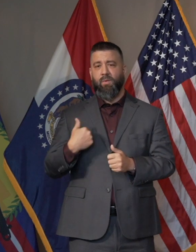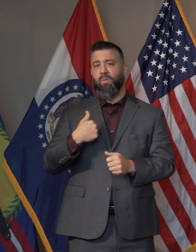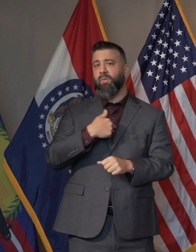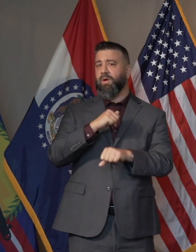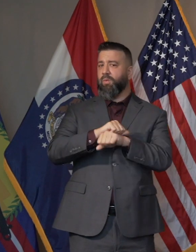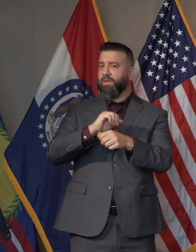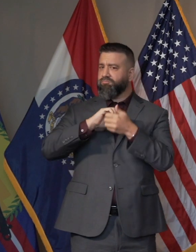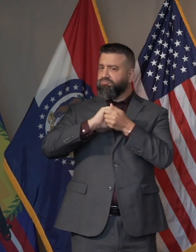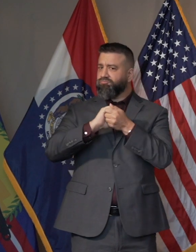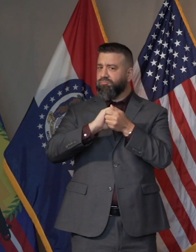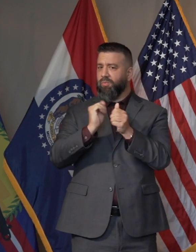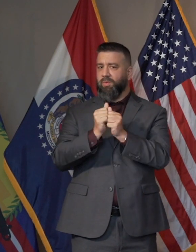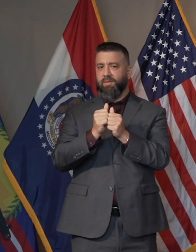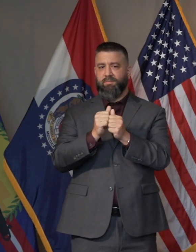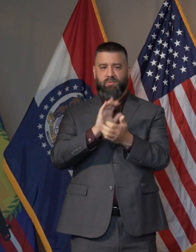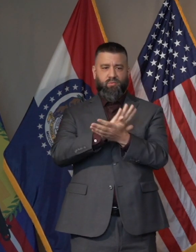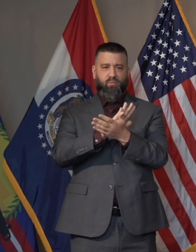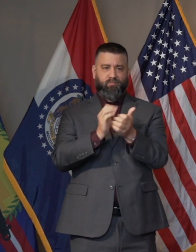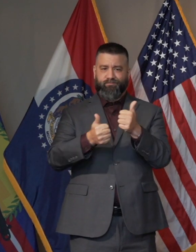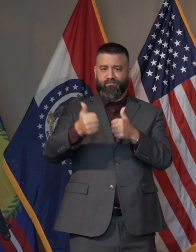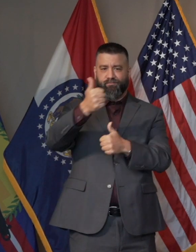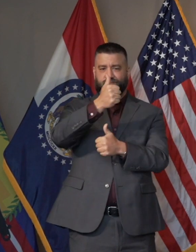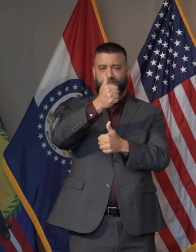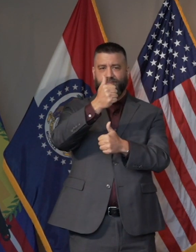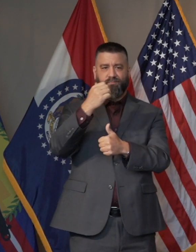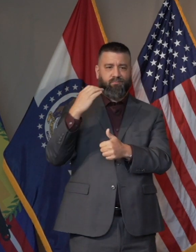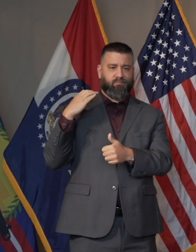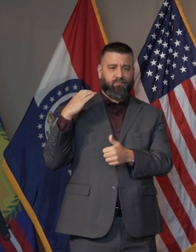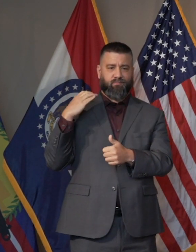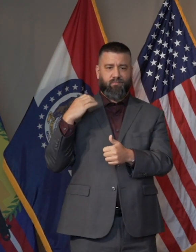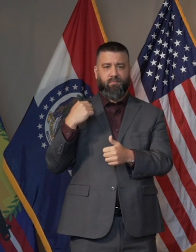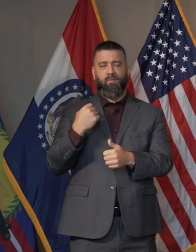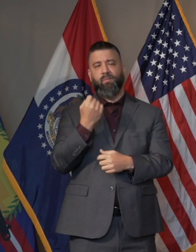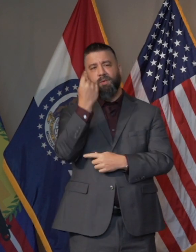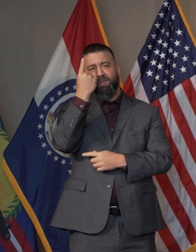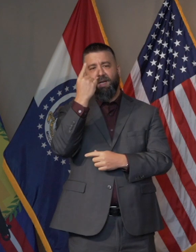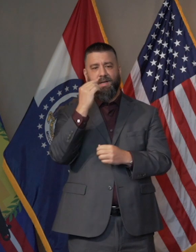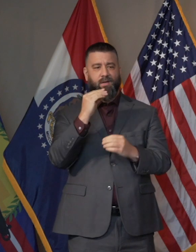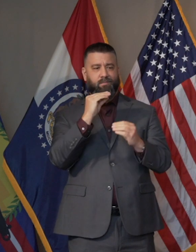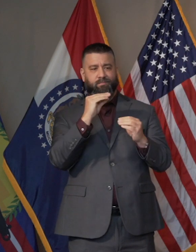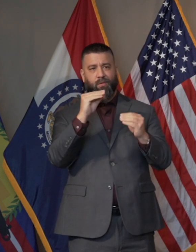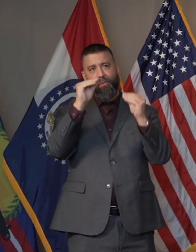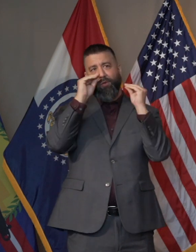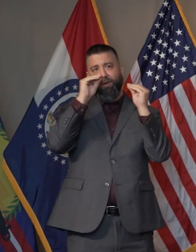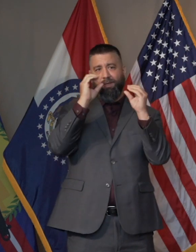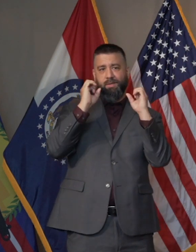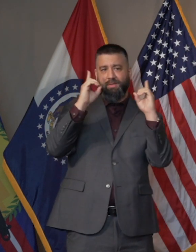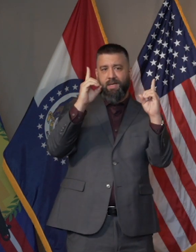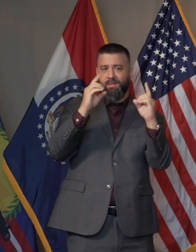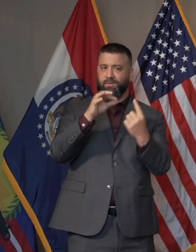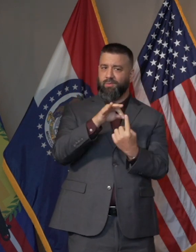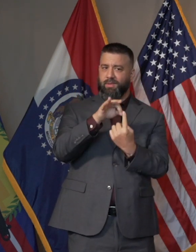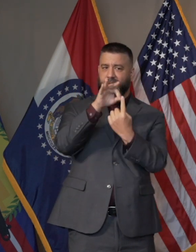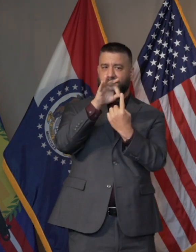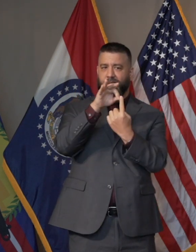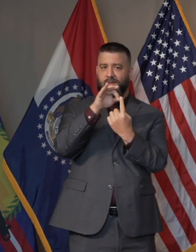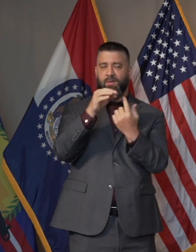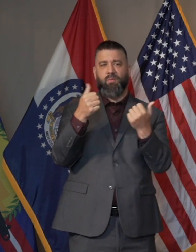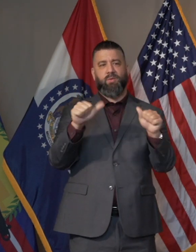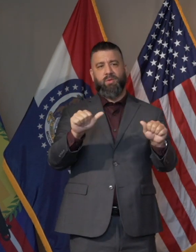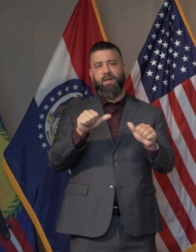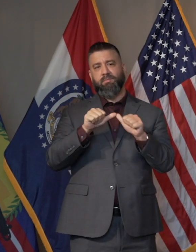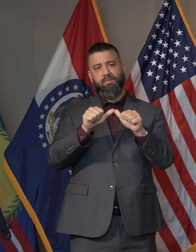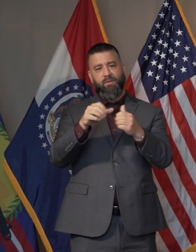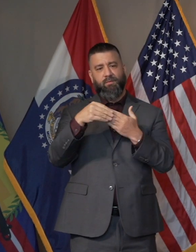superintendents. We understand that learning and education is unique. We're trying to remain as flexible